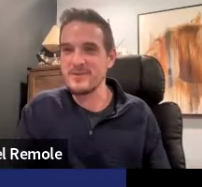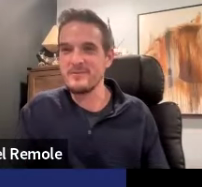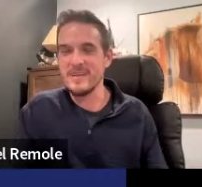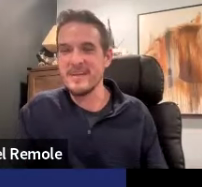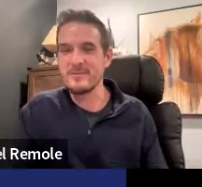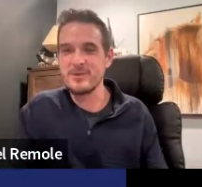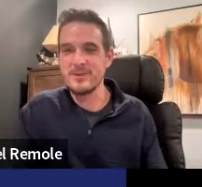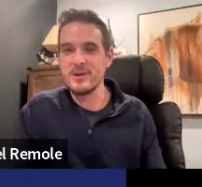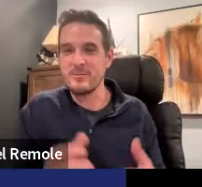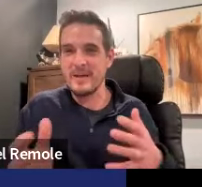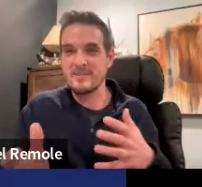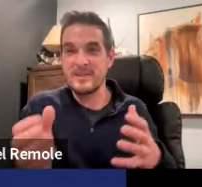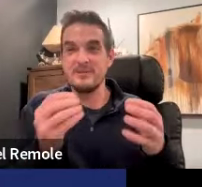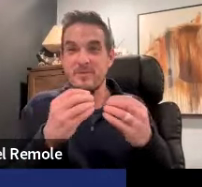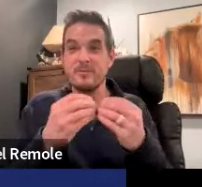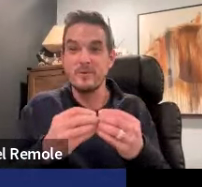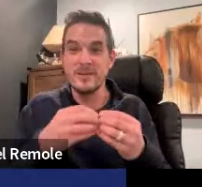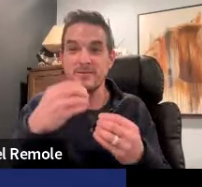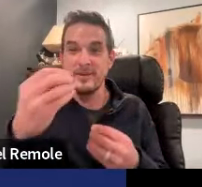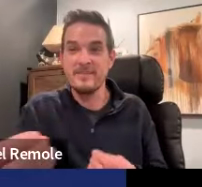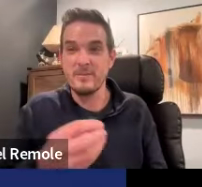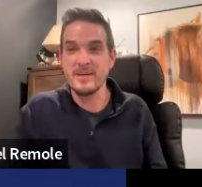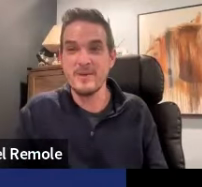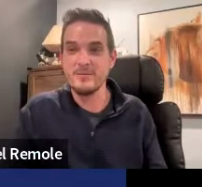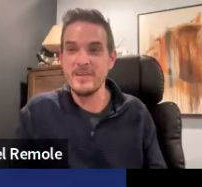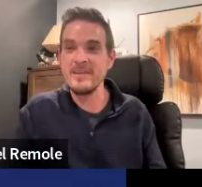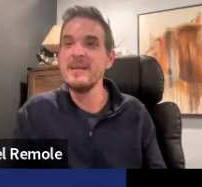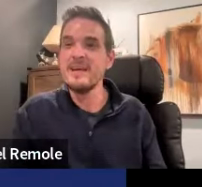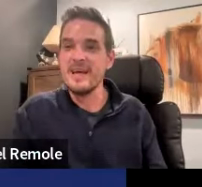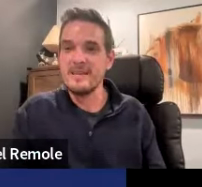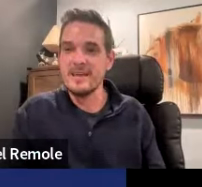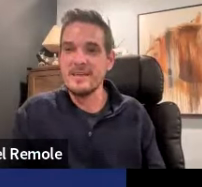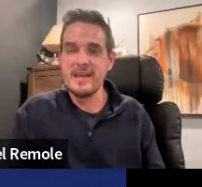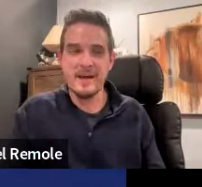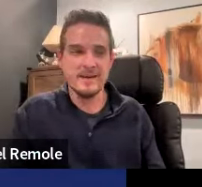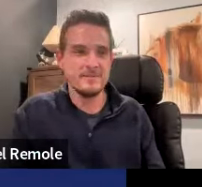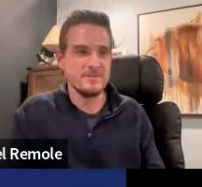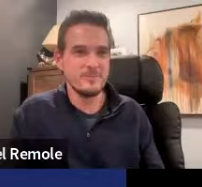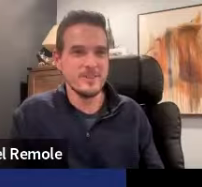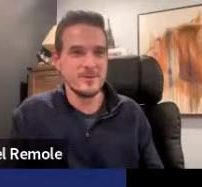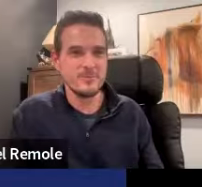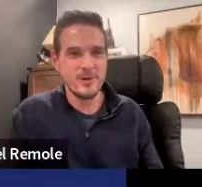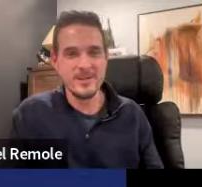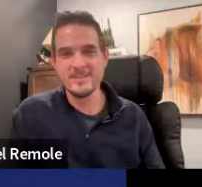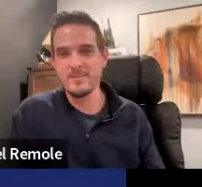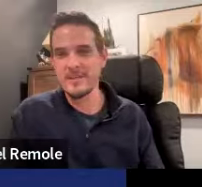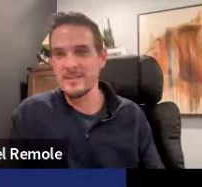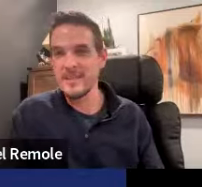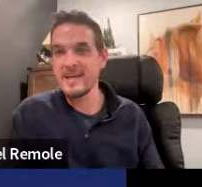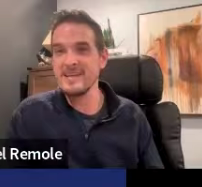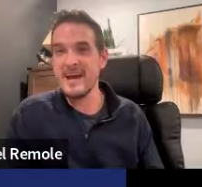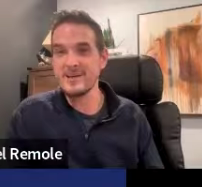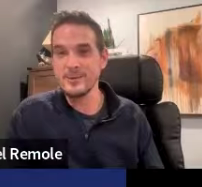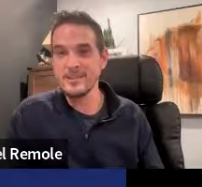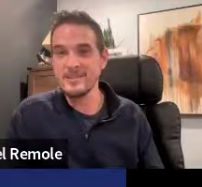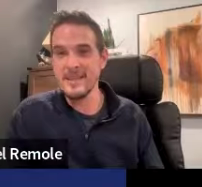the pacifier. And as we, he felt more safe. He gave the pacifier to me. And then we started working on some things,